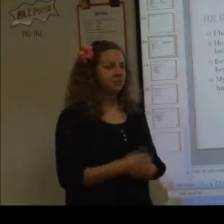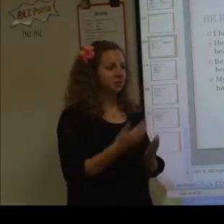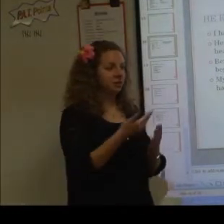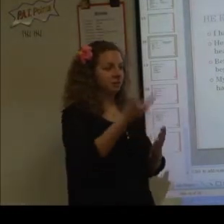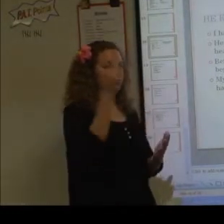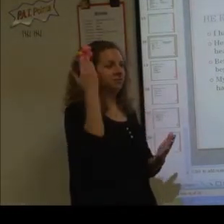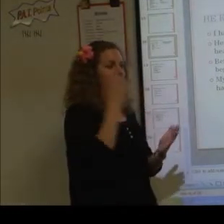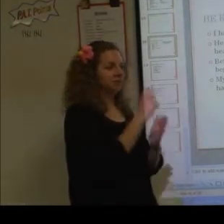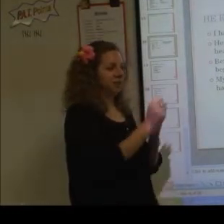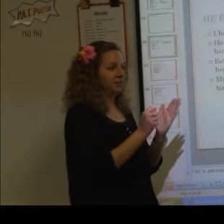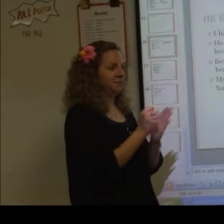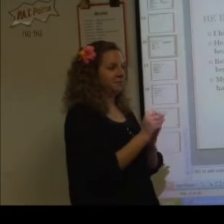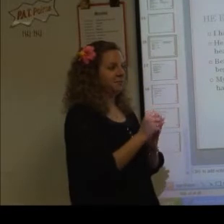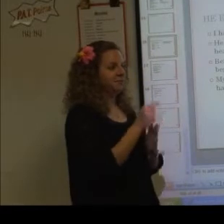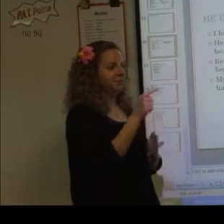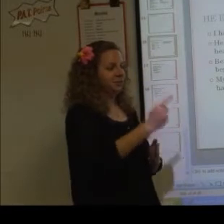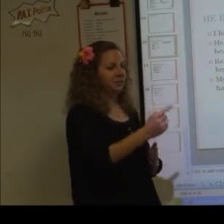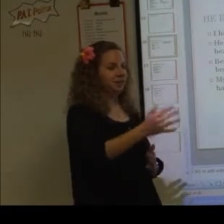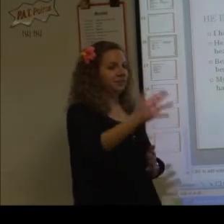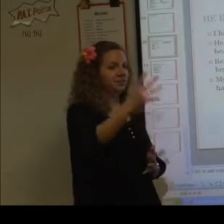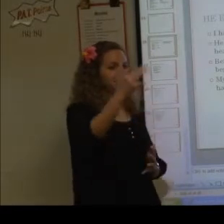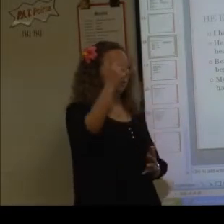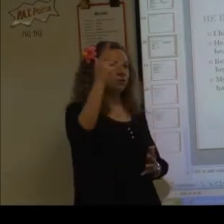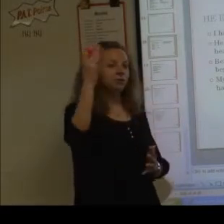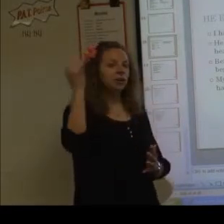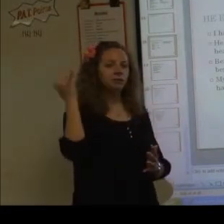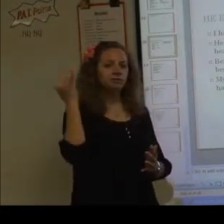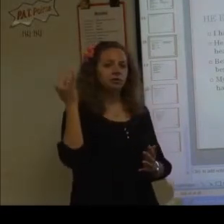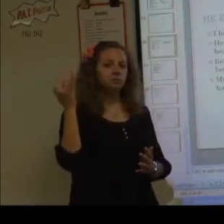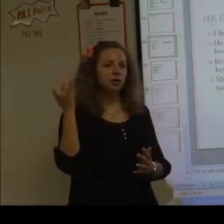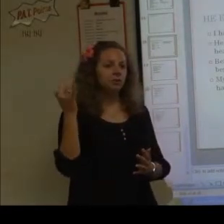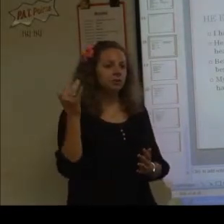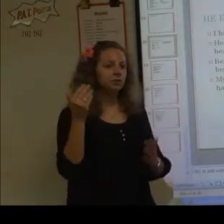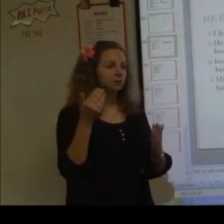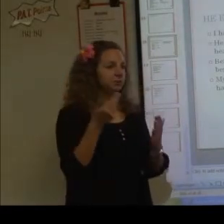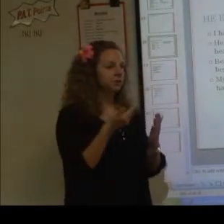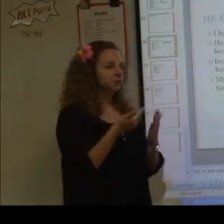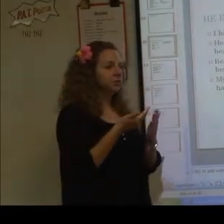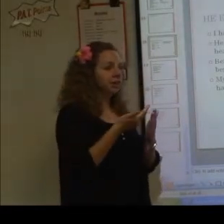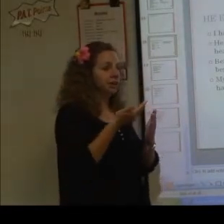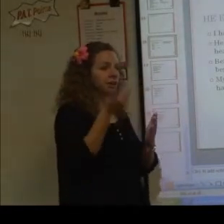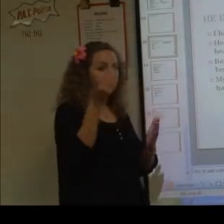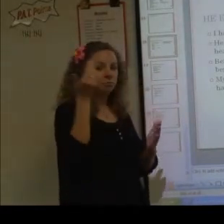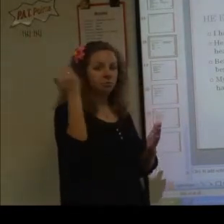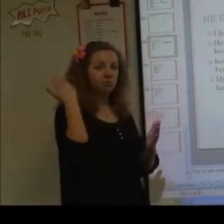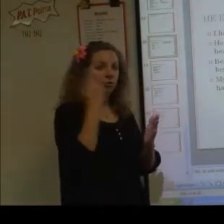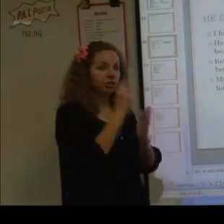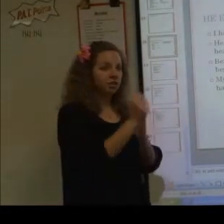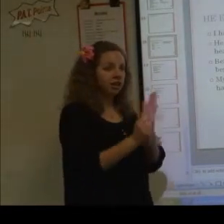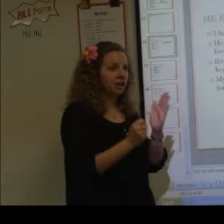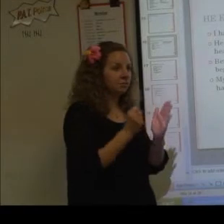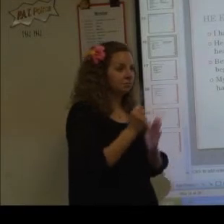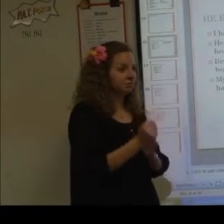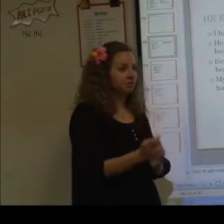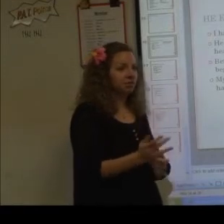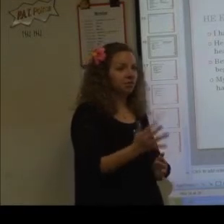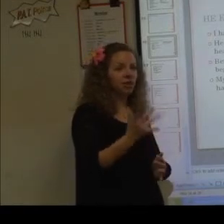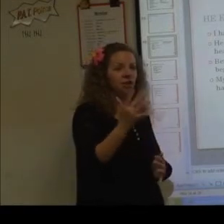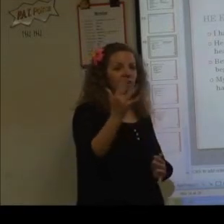So you like before time? You like long time ago? Okay, what if you do both? What if you said before time,